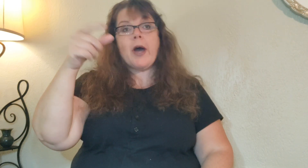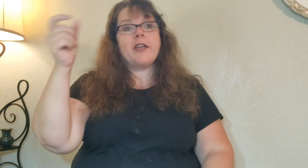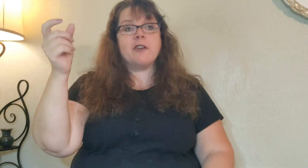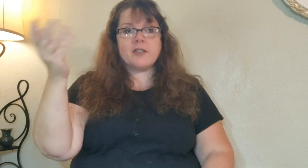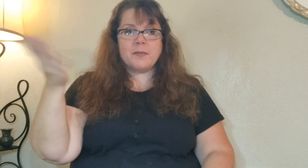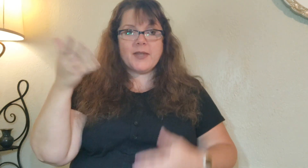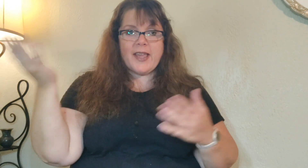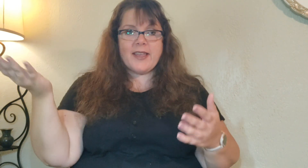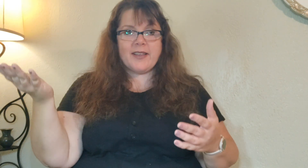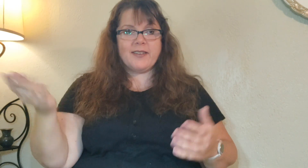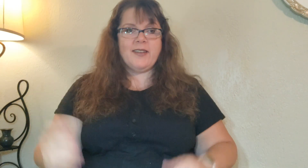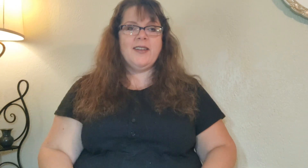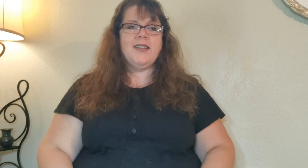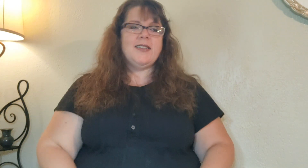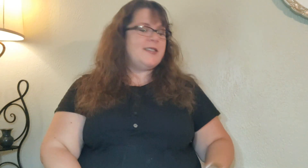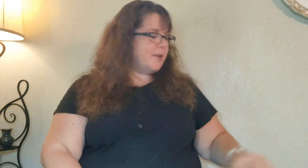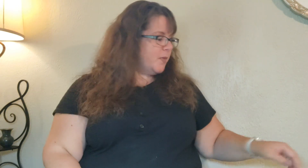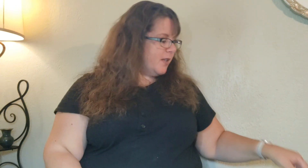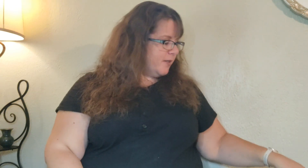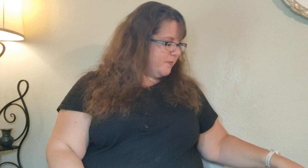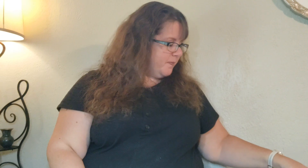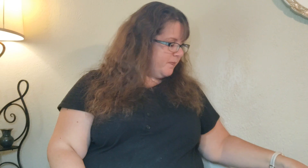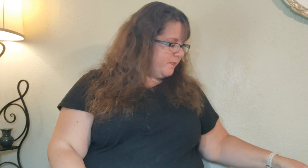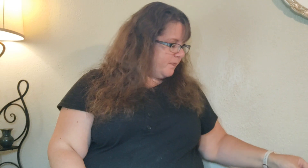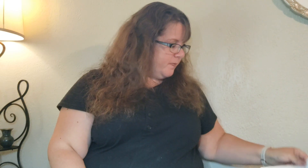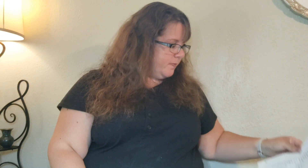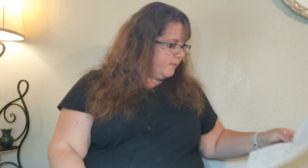wire or something to hang something.